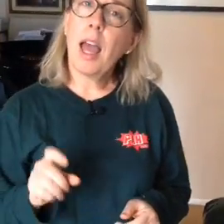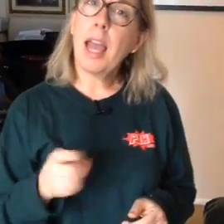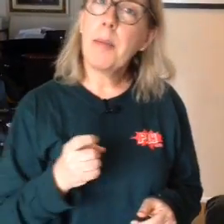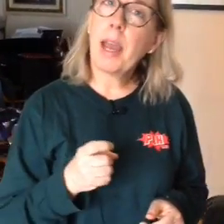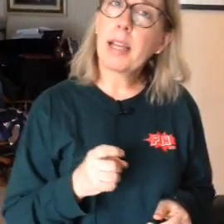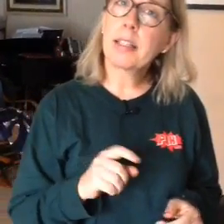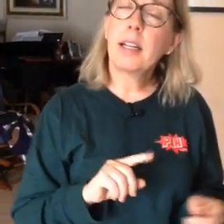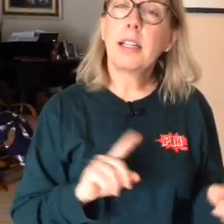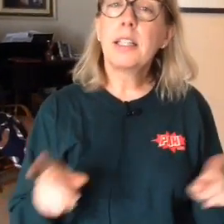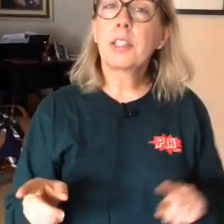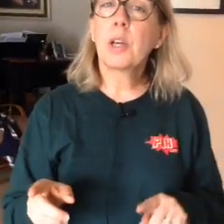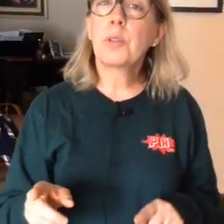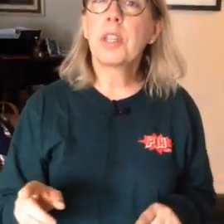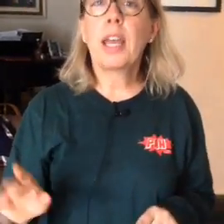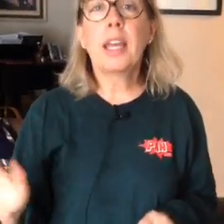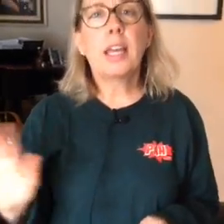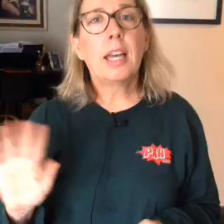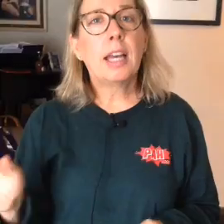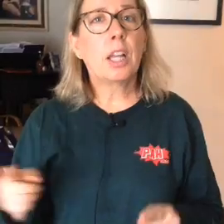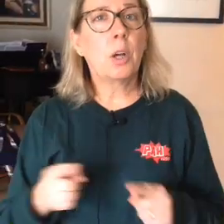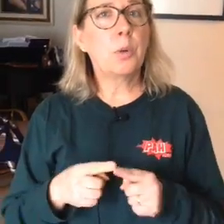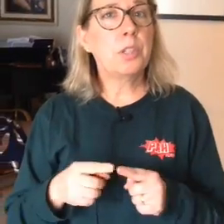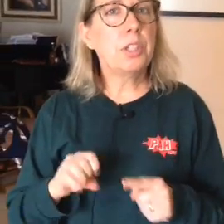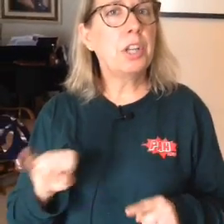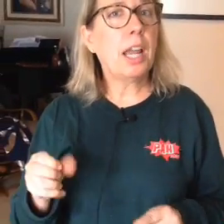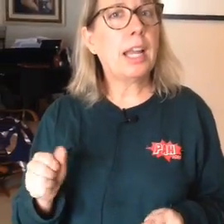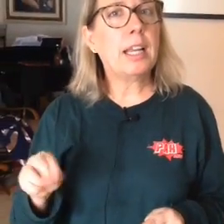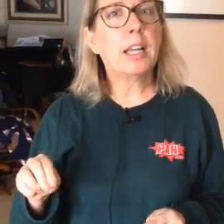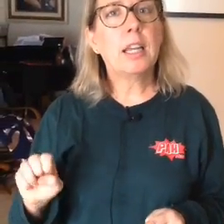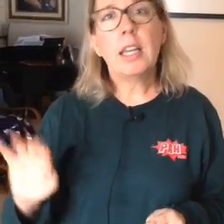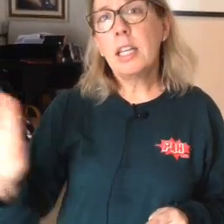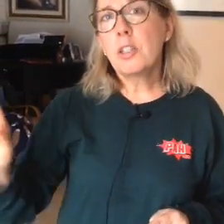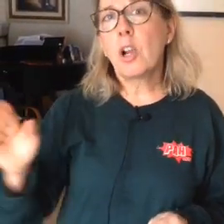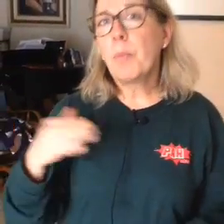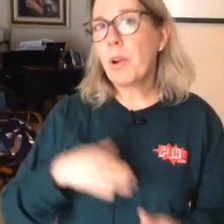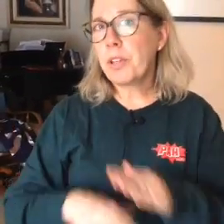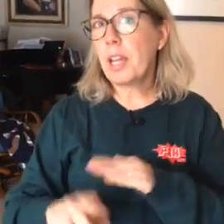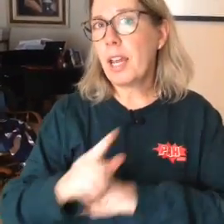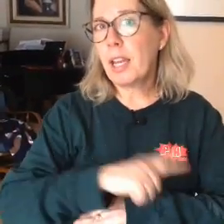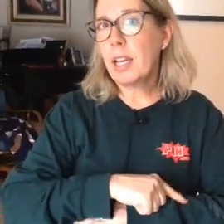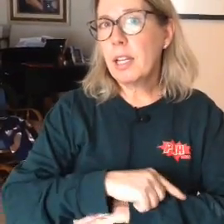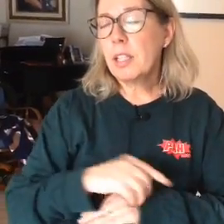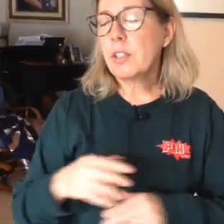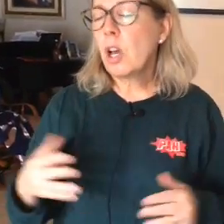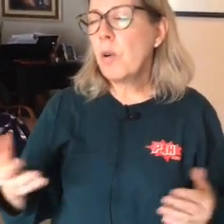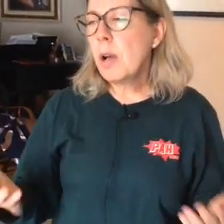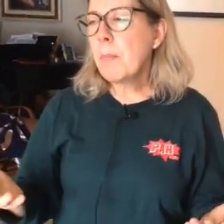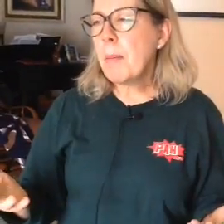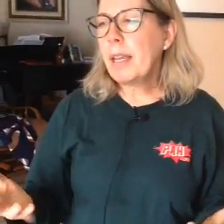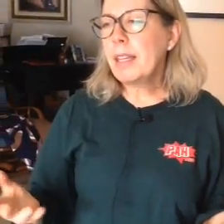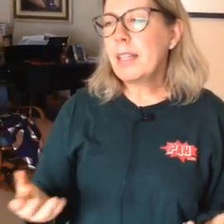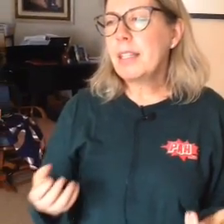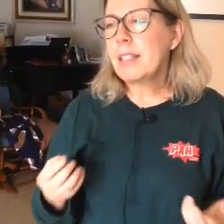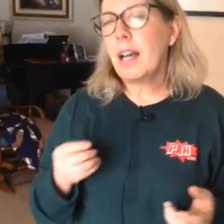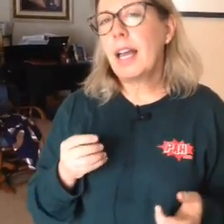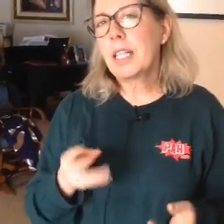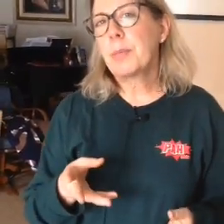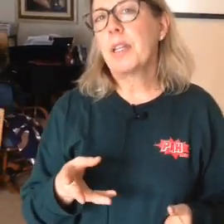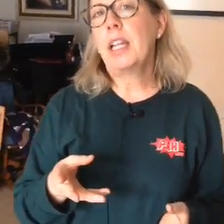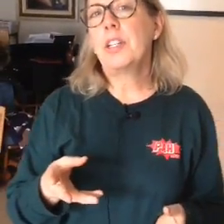hey Max, let's go say hello to Jane. It's her birthday. So by making these explanations,